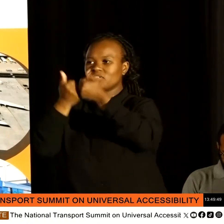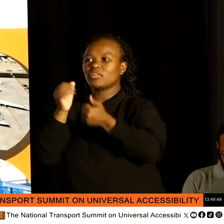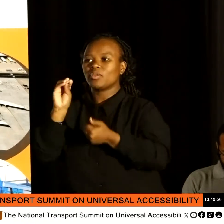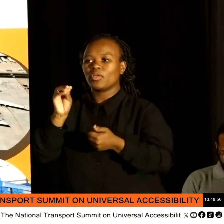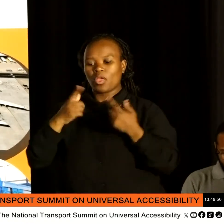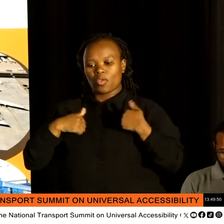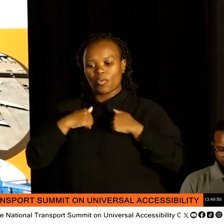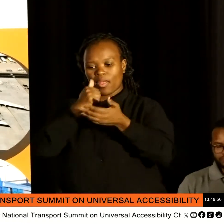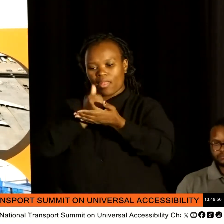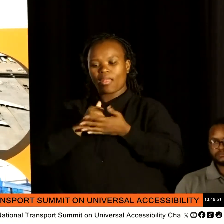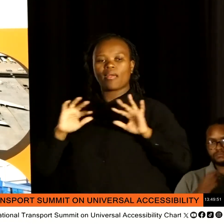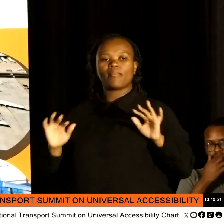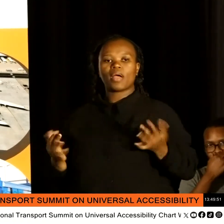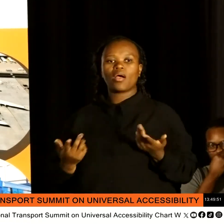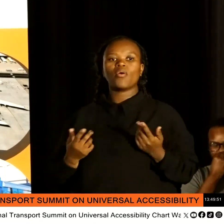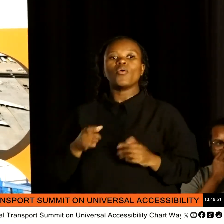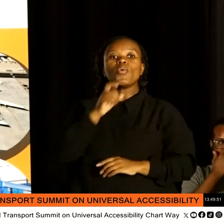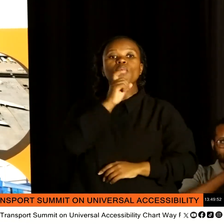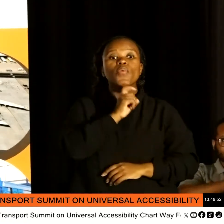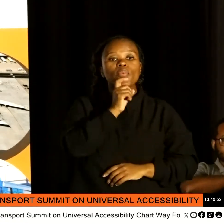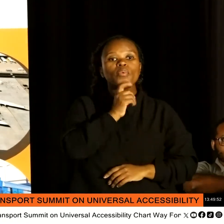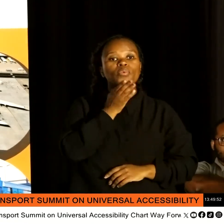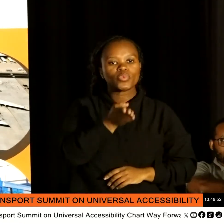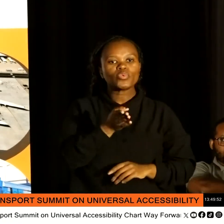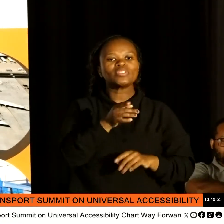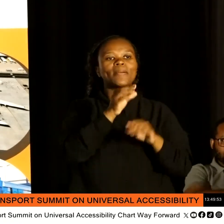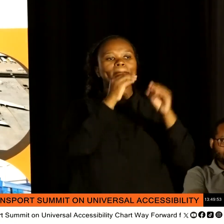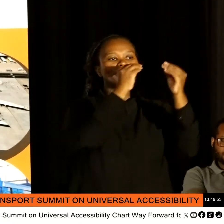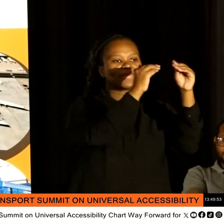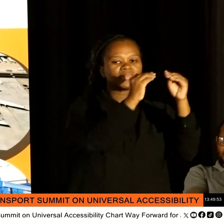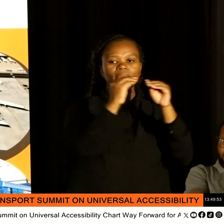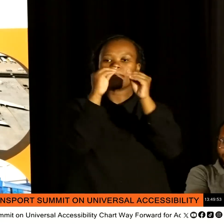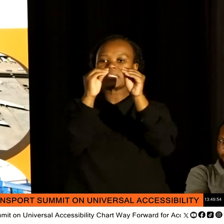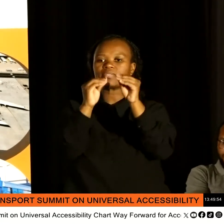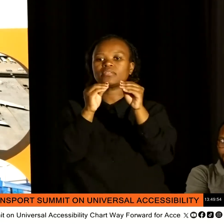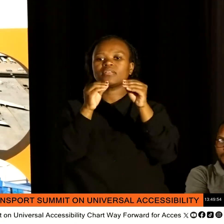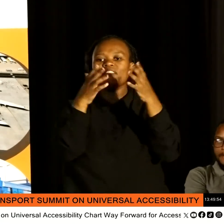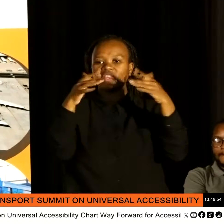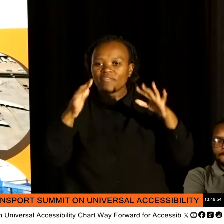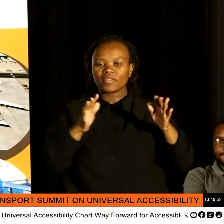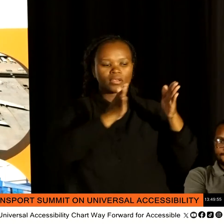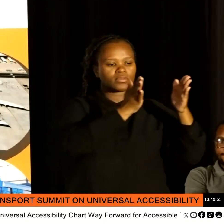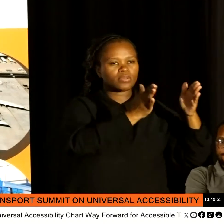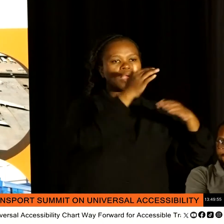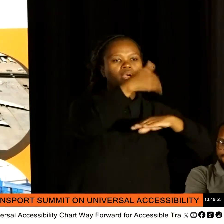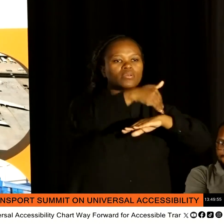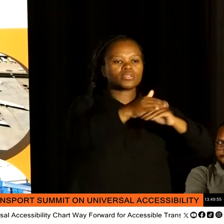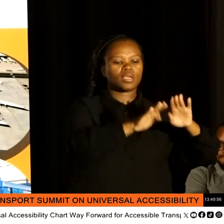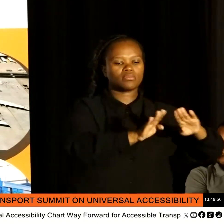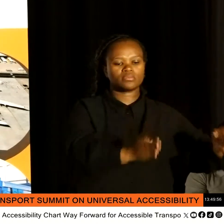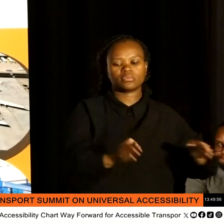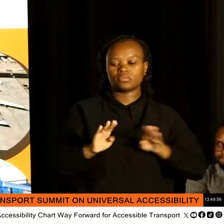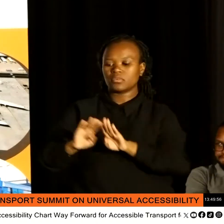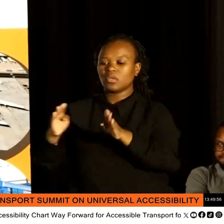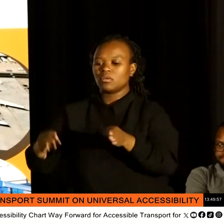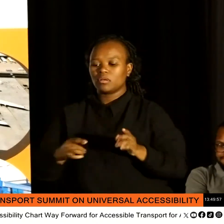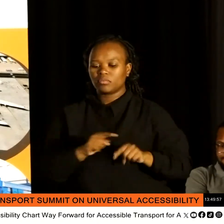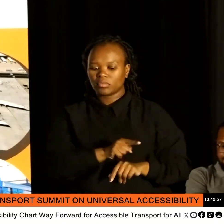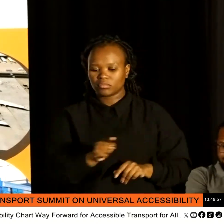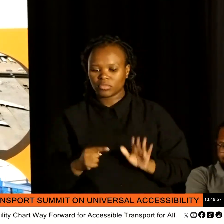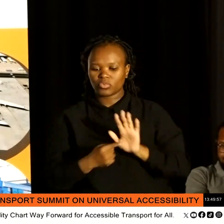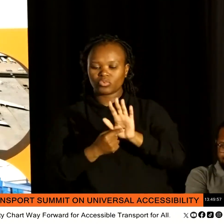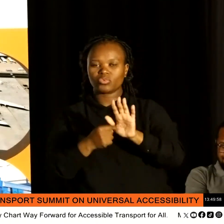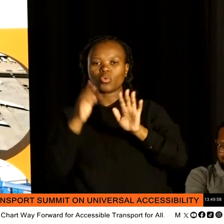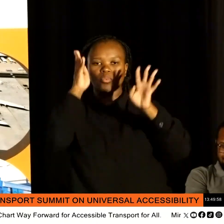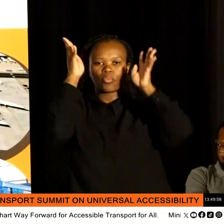our challenges. So use those SMMEs that have developed all these innovative systems. Use those organizations of people with